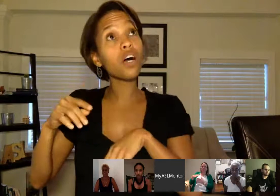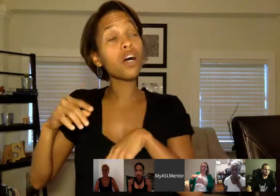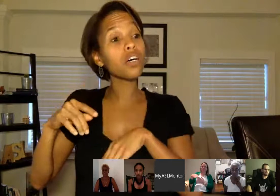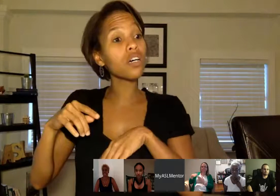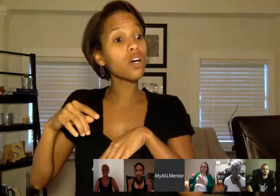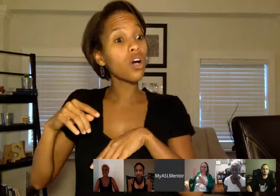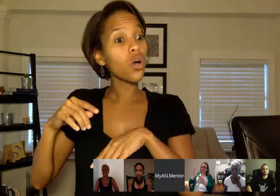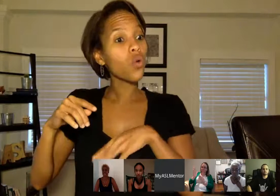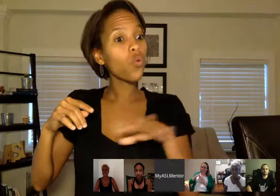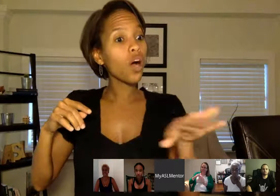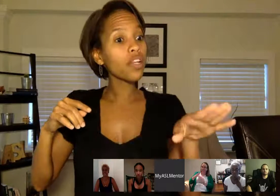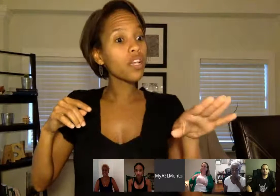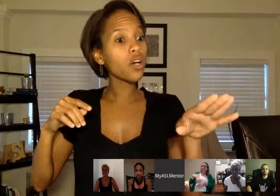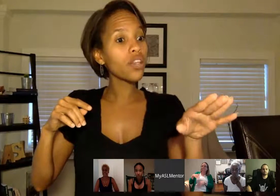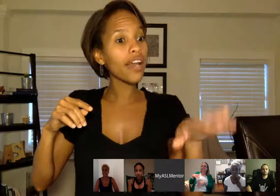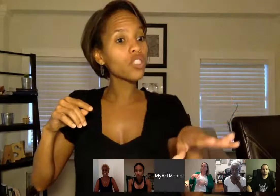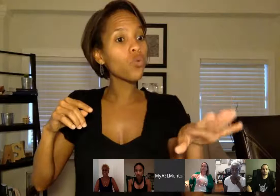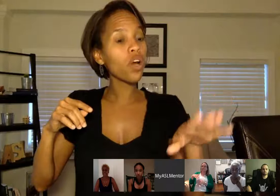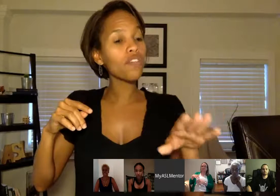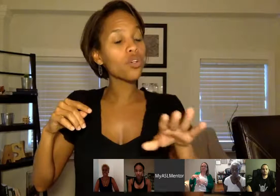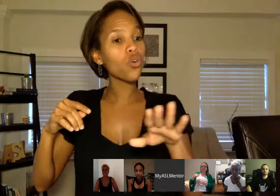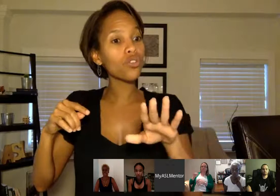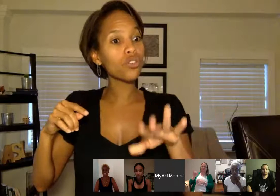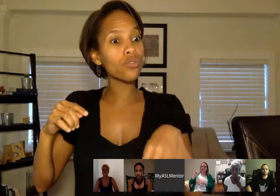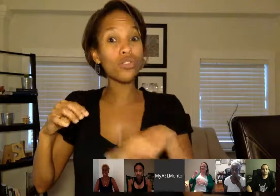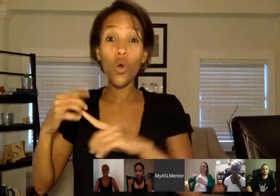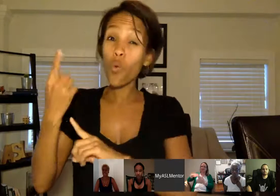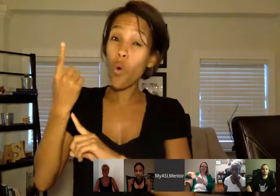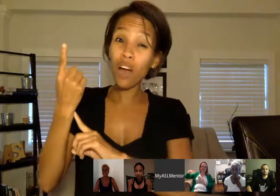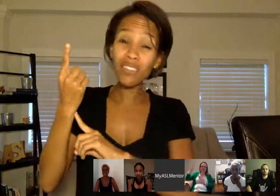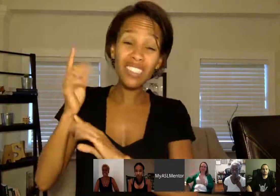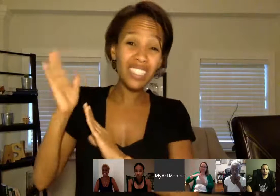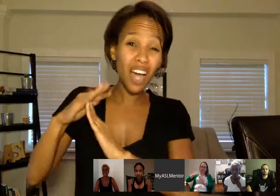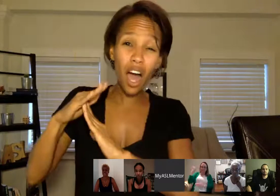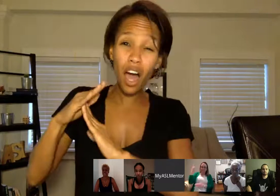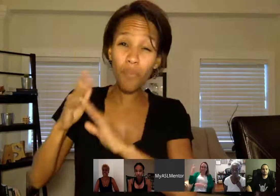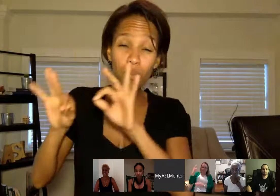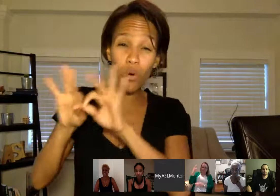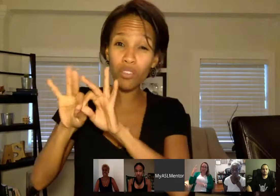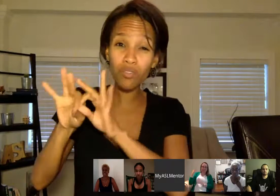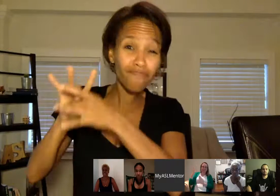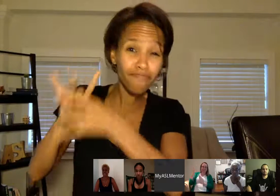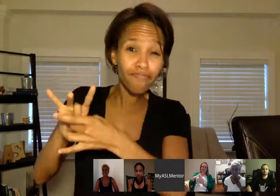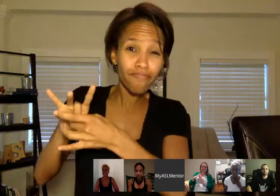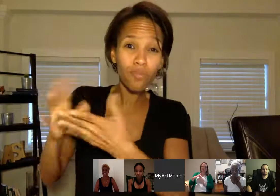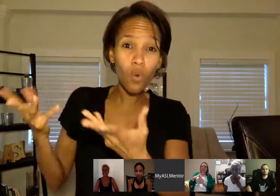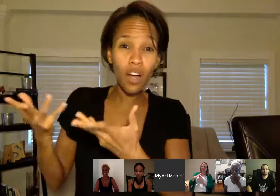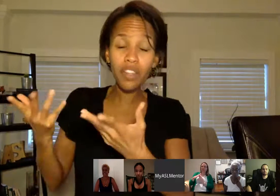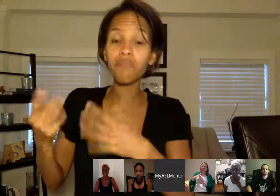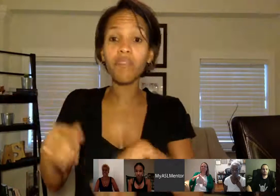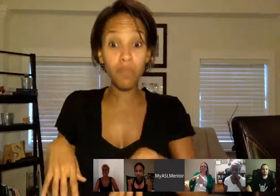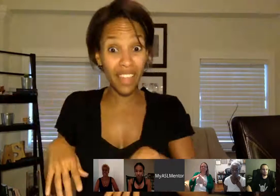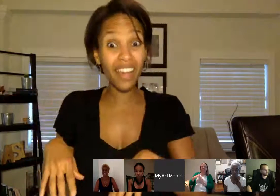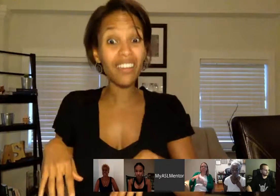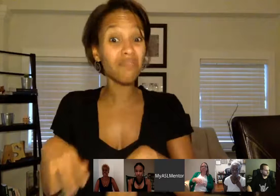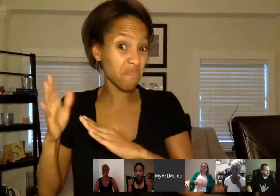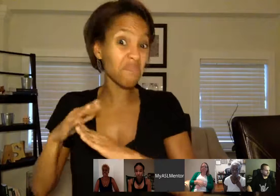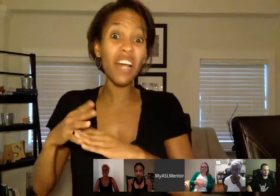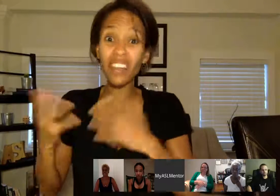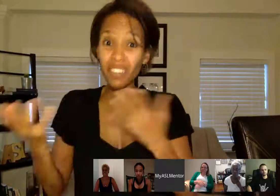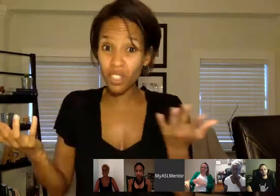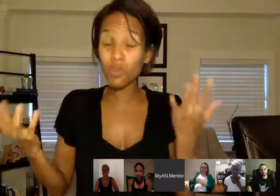top. One that is one of the cornerstones. One top important what? Maybe